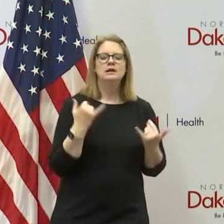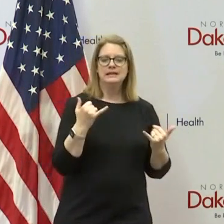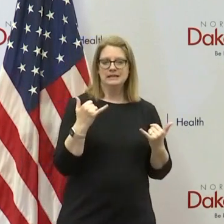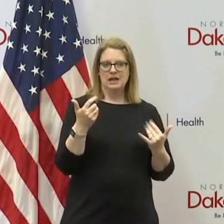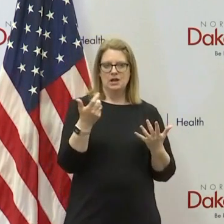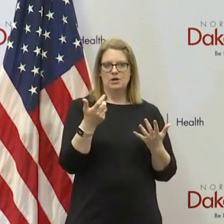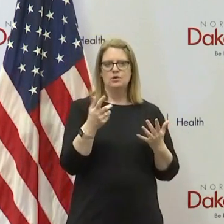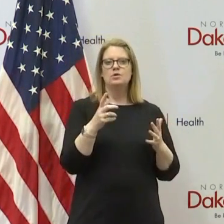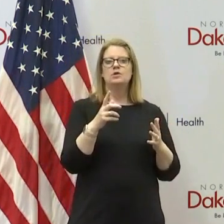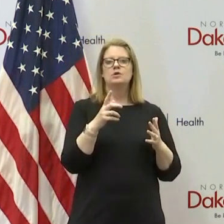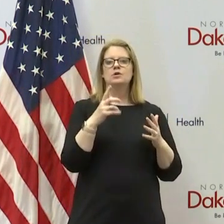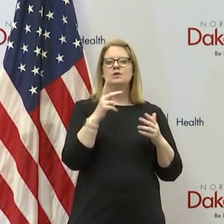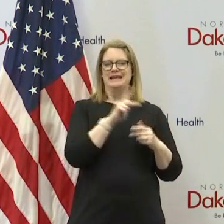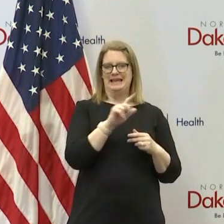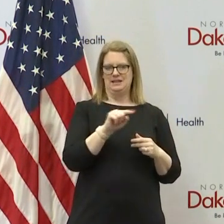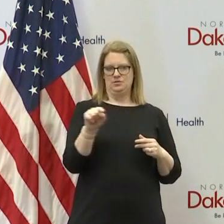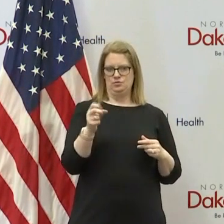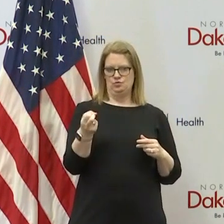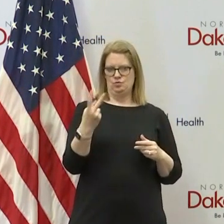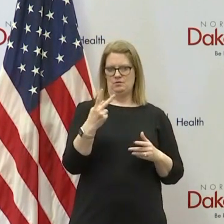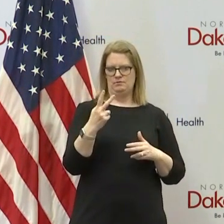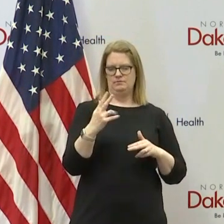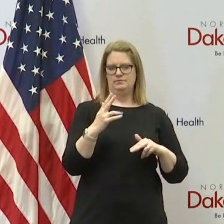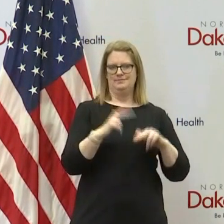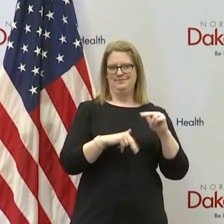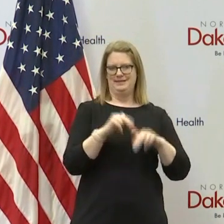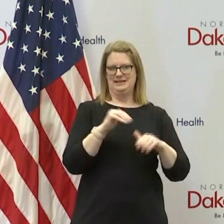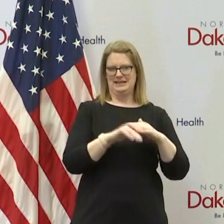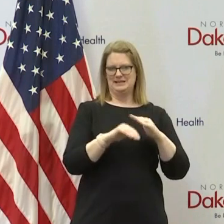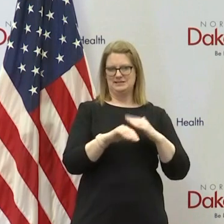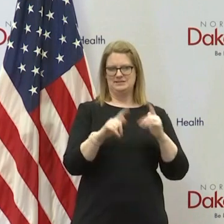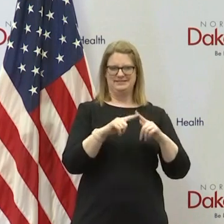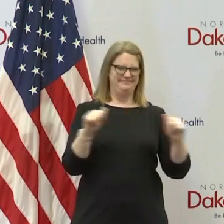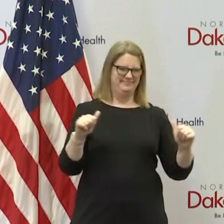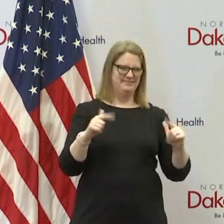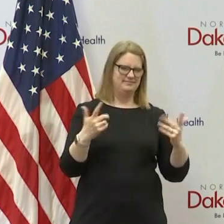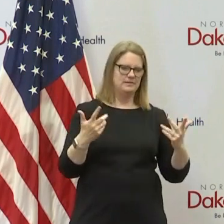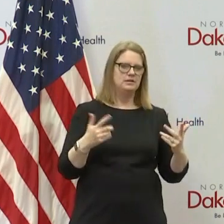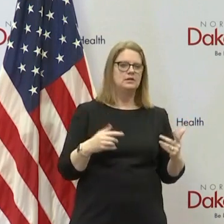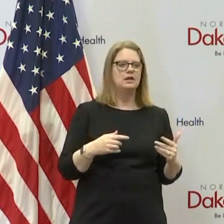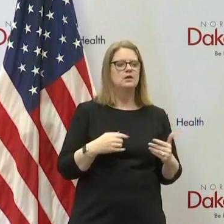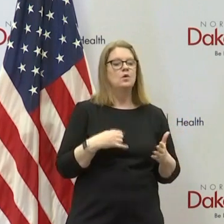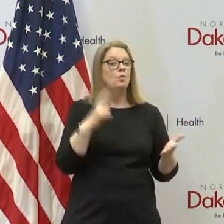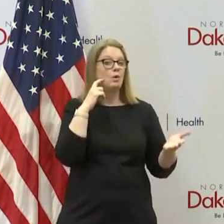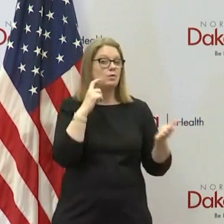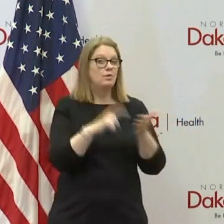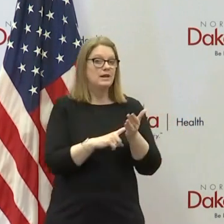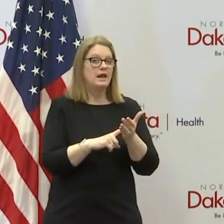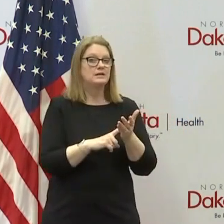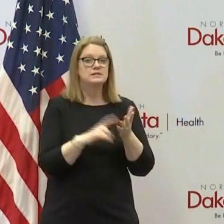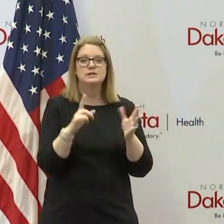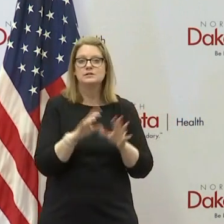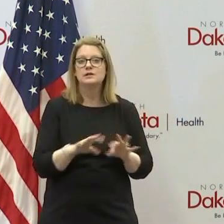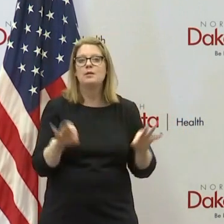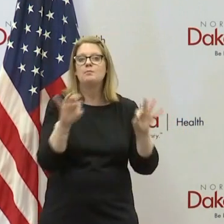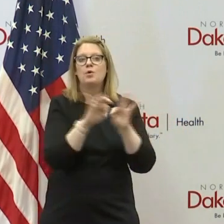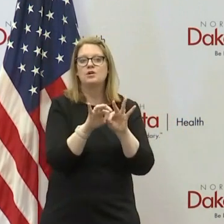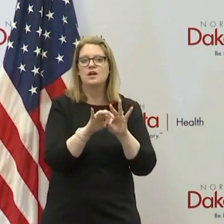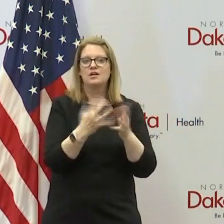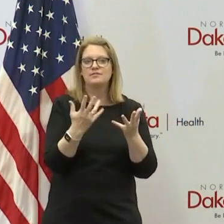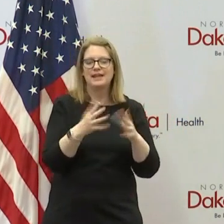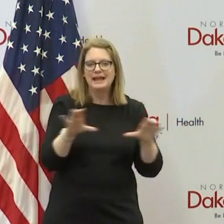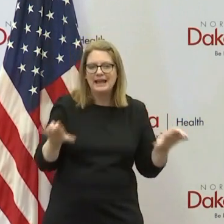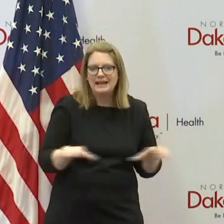be listening related to K-12. And again, we recognize the importance of co-curricular, extracurricular